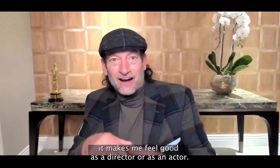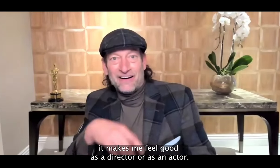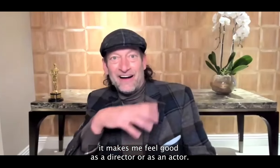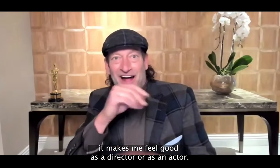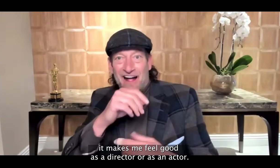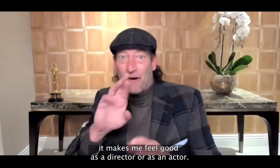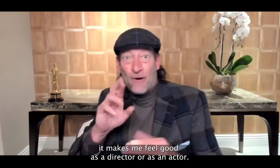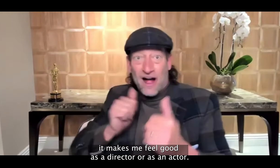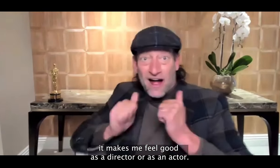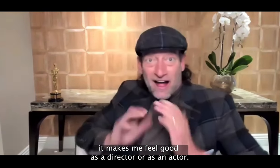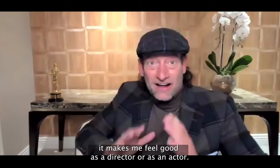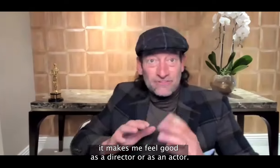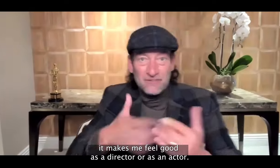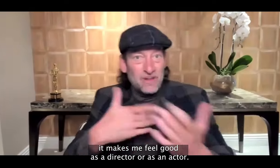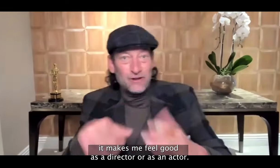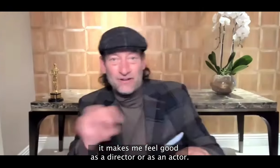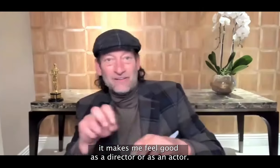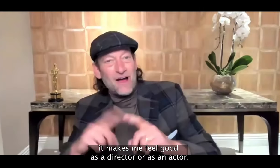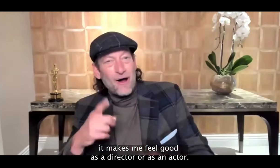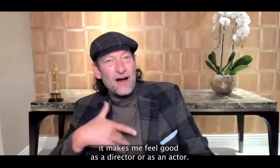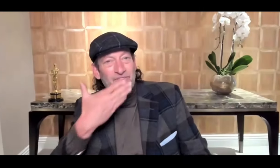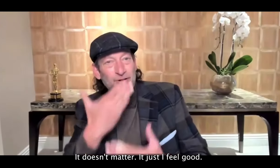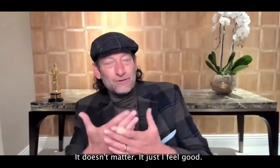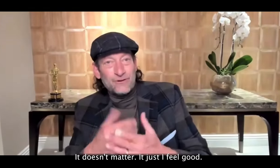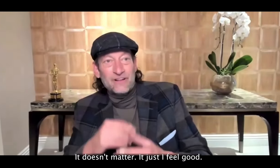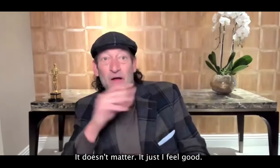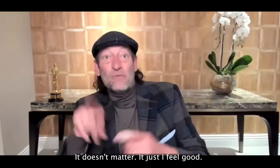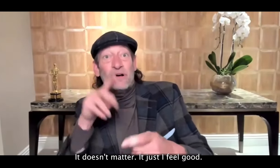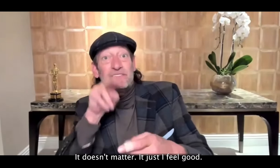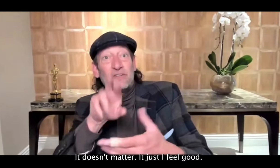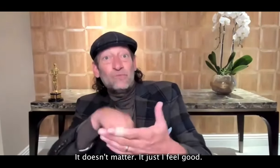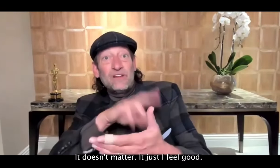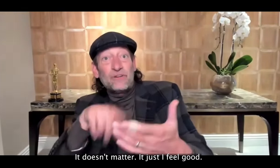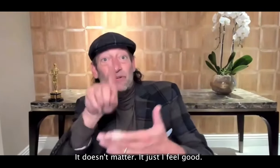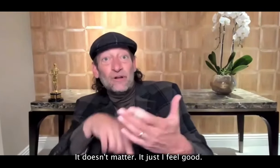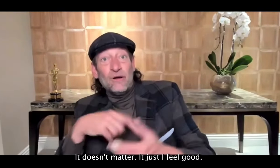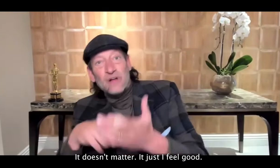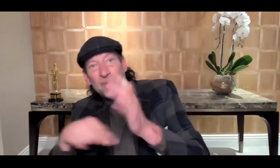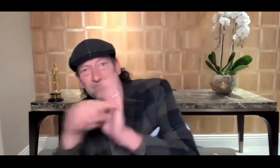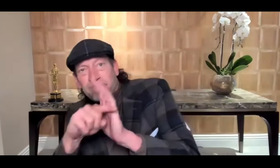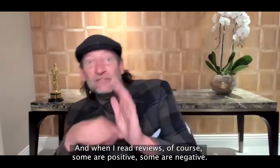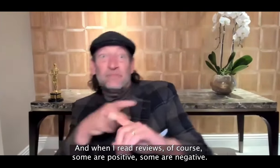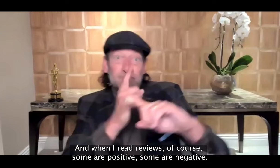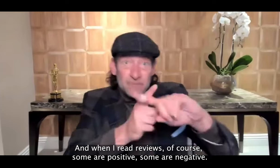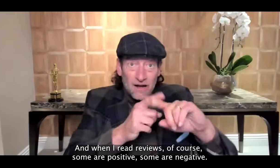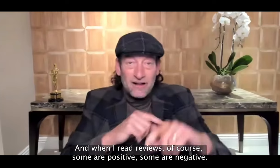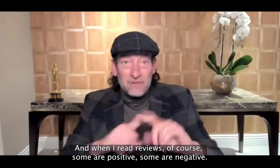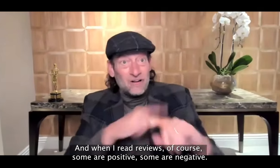makes me feel good as a director or as an actor. It doesn't matter. I feel good. And when I read reviews, of